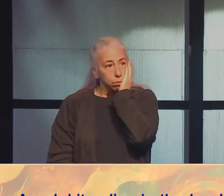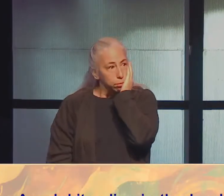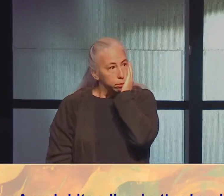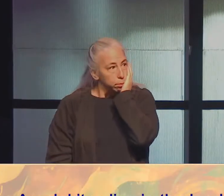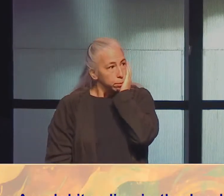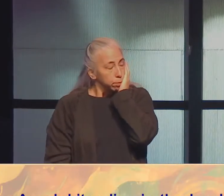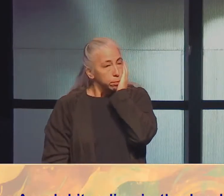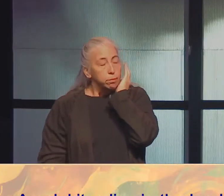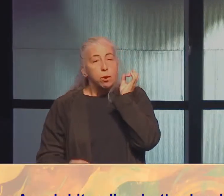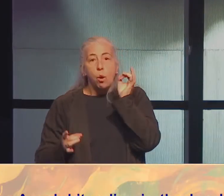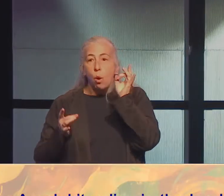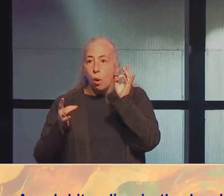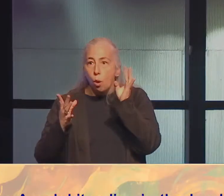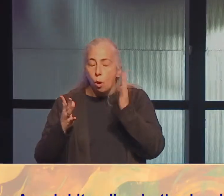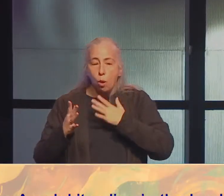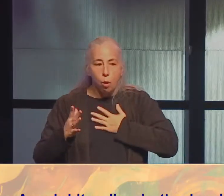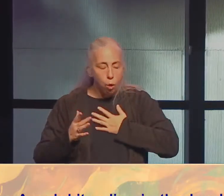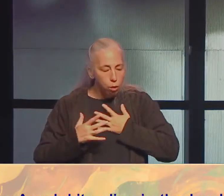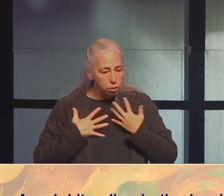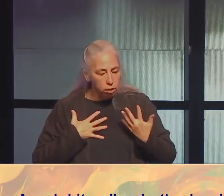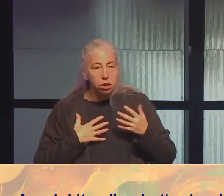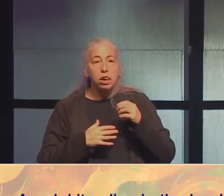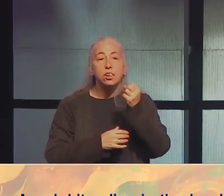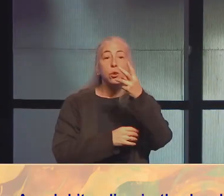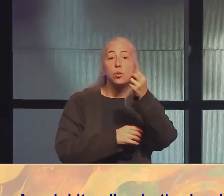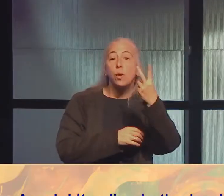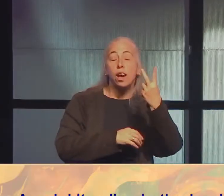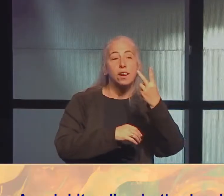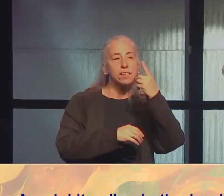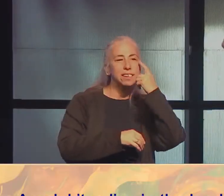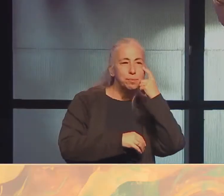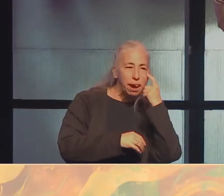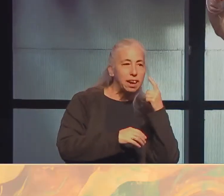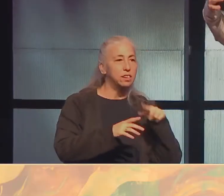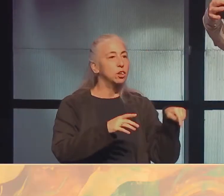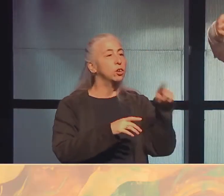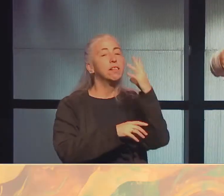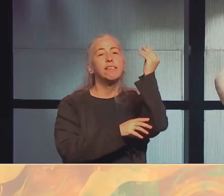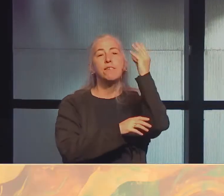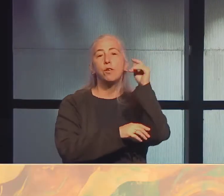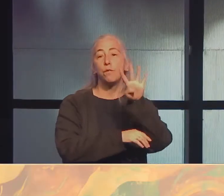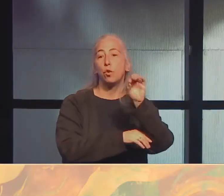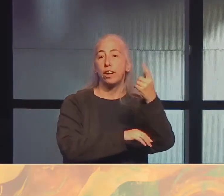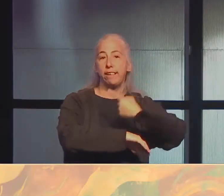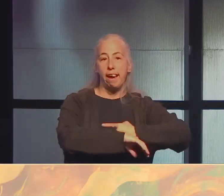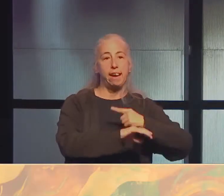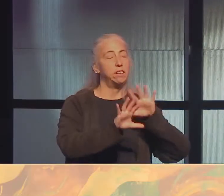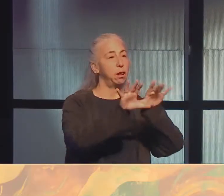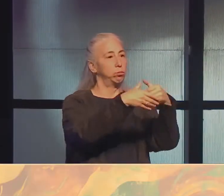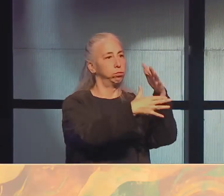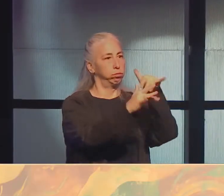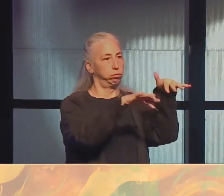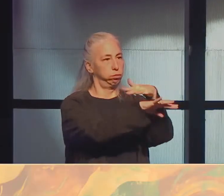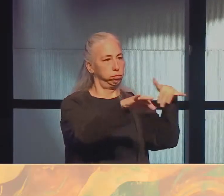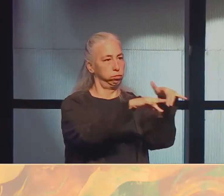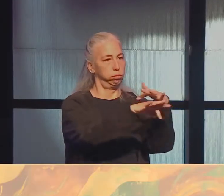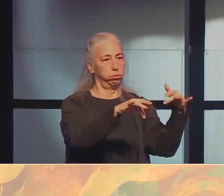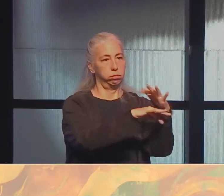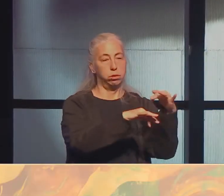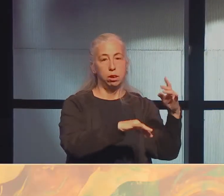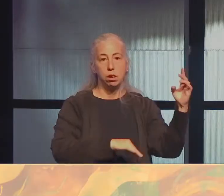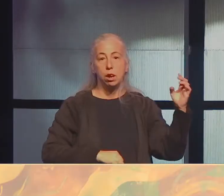Panic. So the spies are out for 40 days and they return with these big feelings, right? They needed a parent to be like, them are some